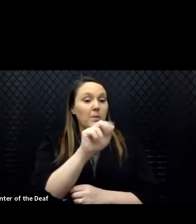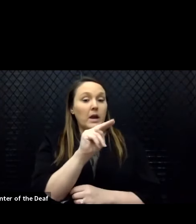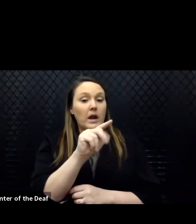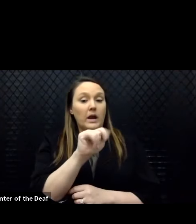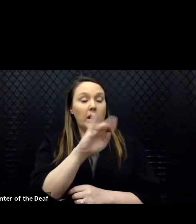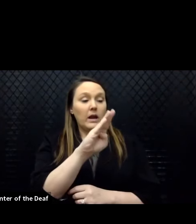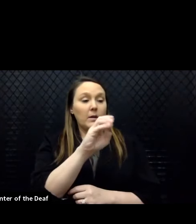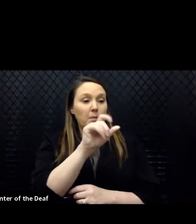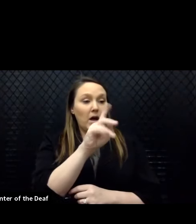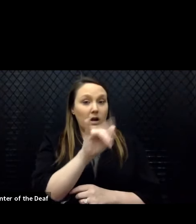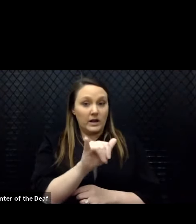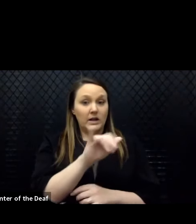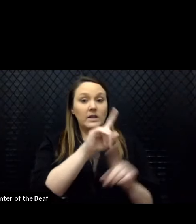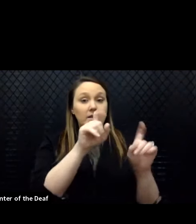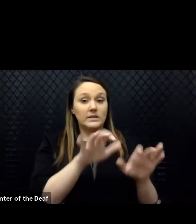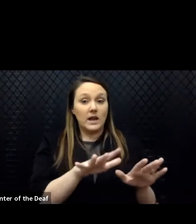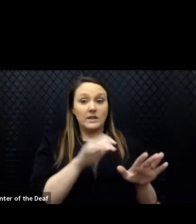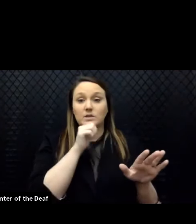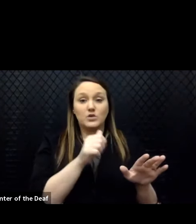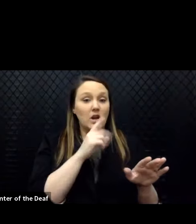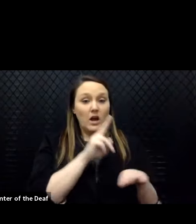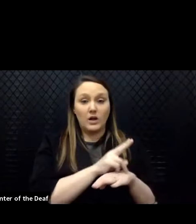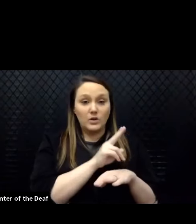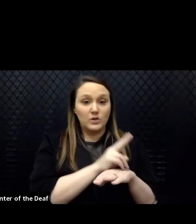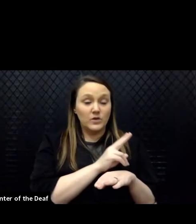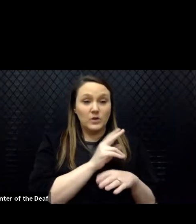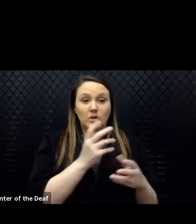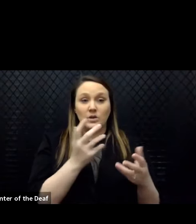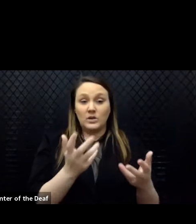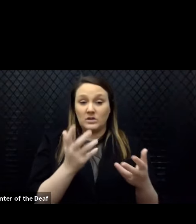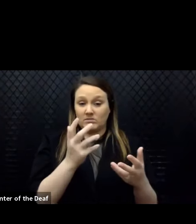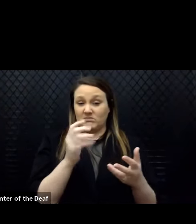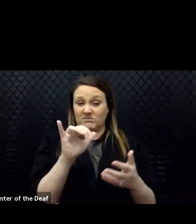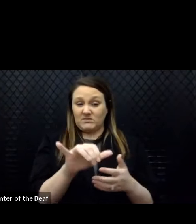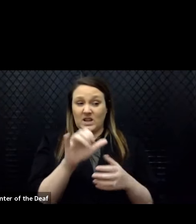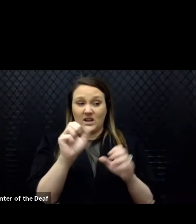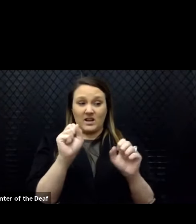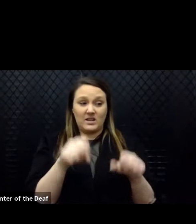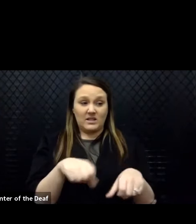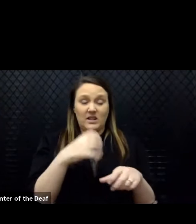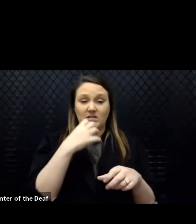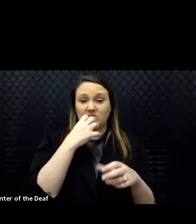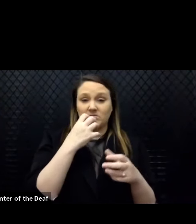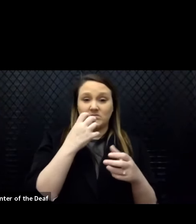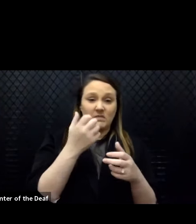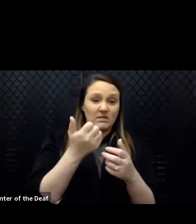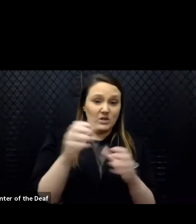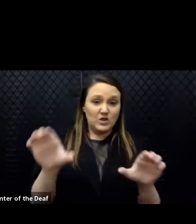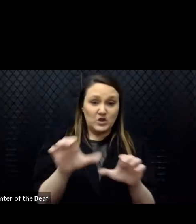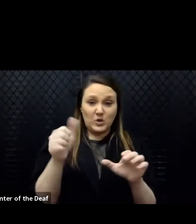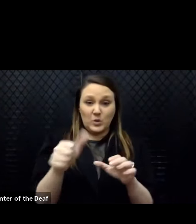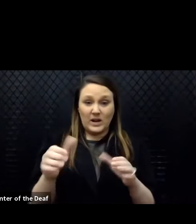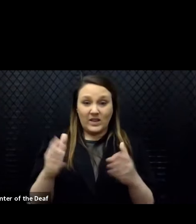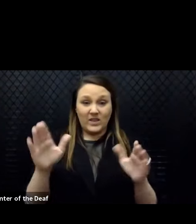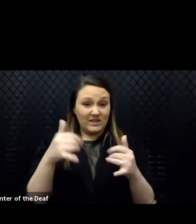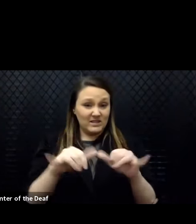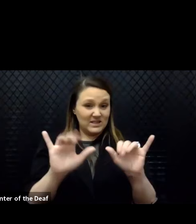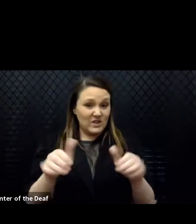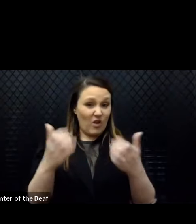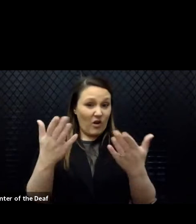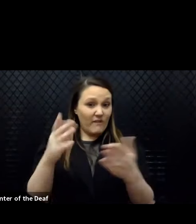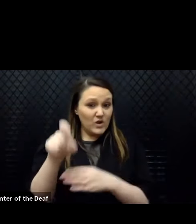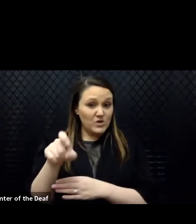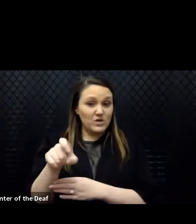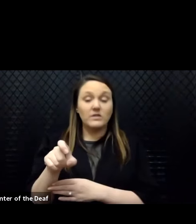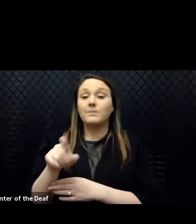for patient diagnosis. Is there any value to them? And do you feel private providers should still be offering them? Really